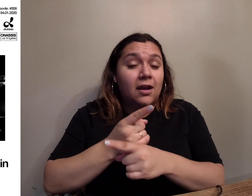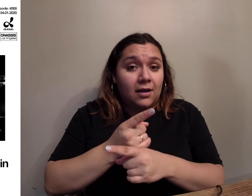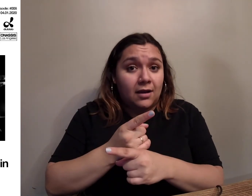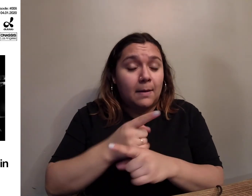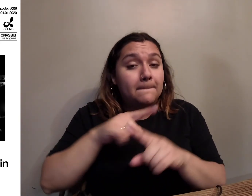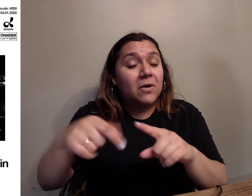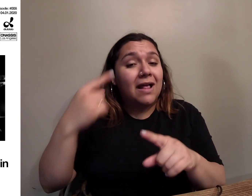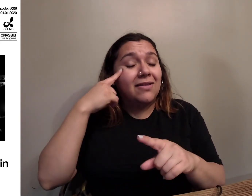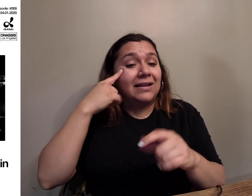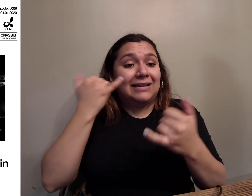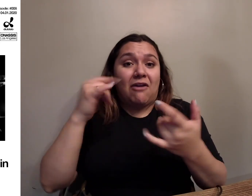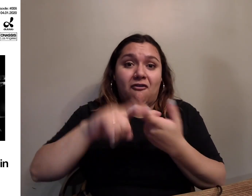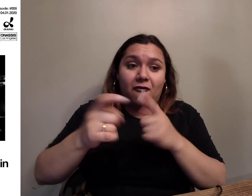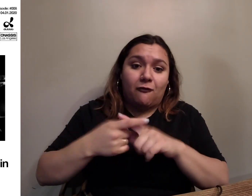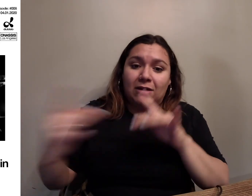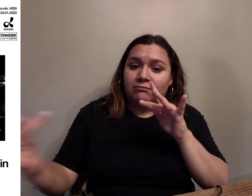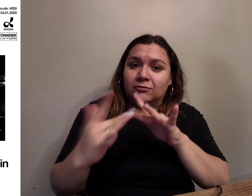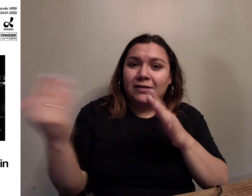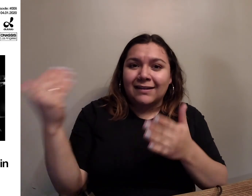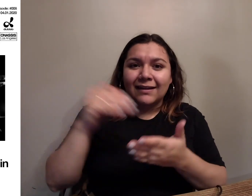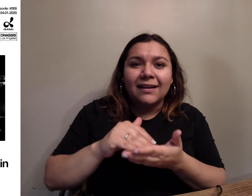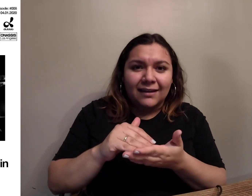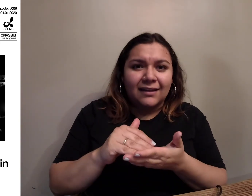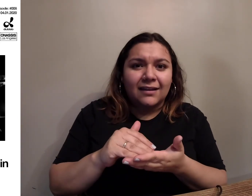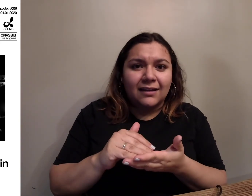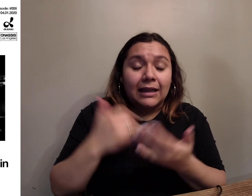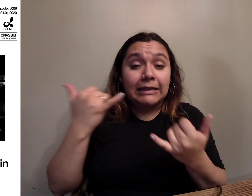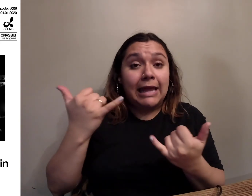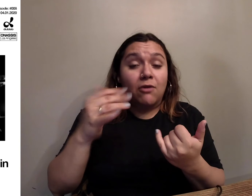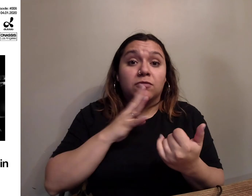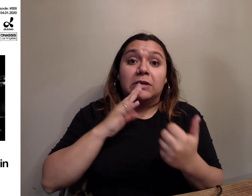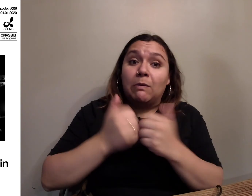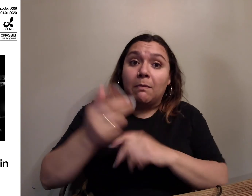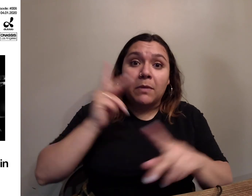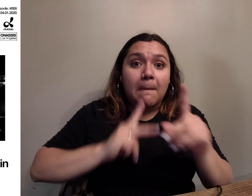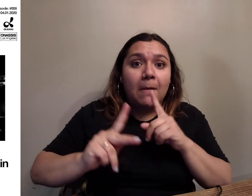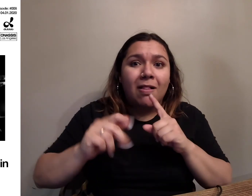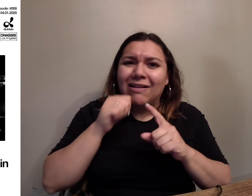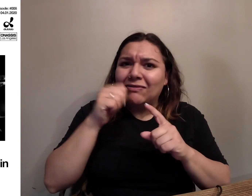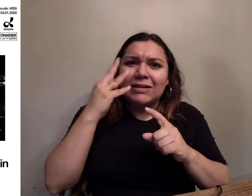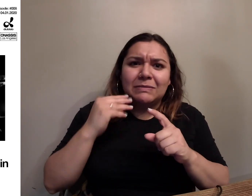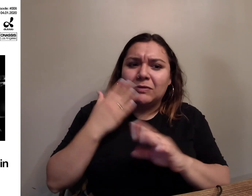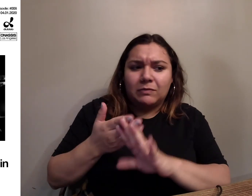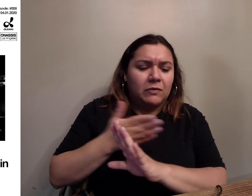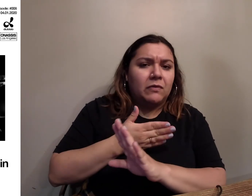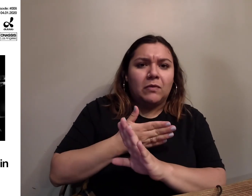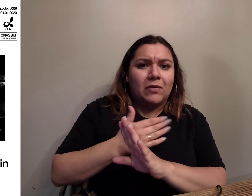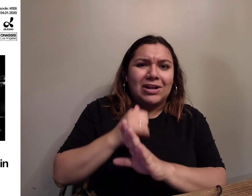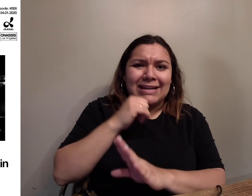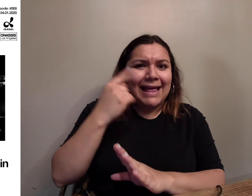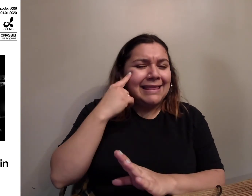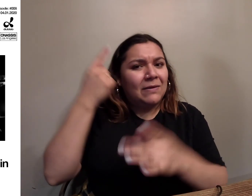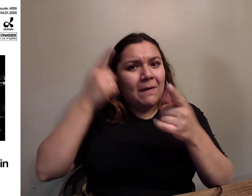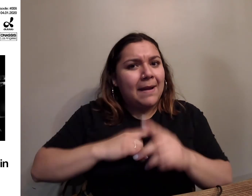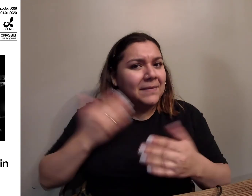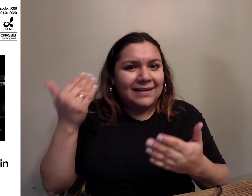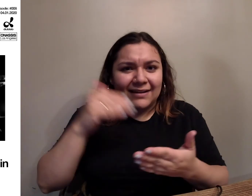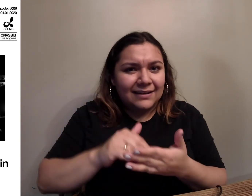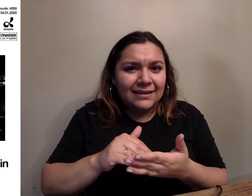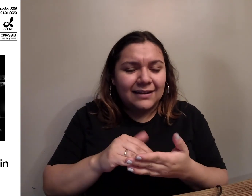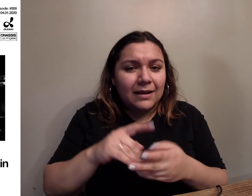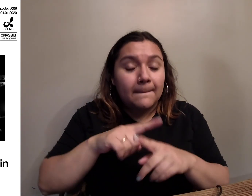friends that are back in touch, and suddenly you find yourself speaking on the phone in a way in which you wouldn't have imagined. And we are all these